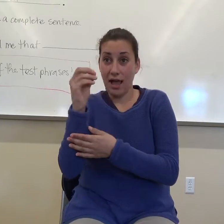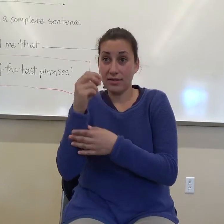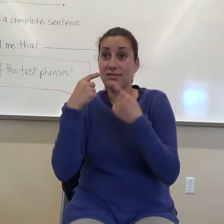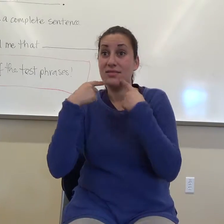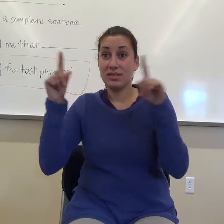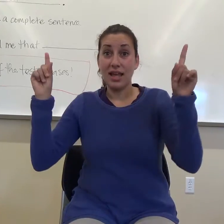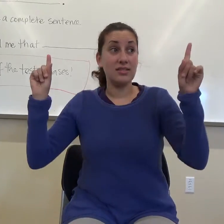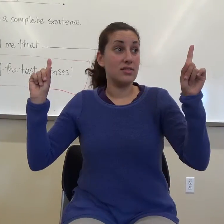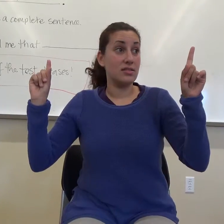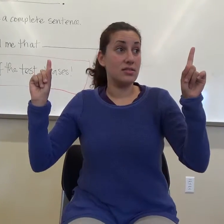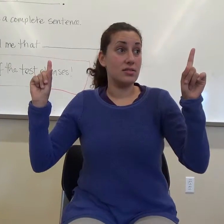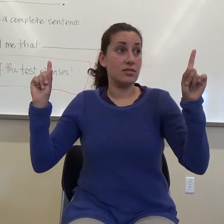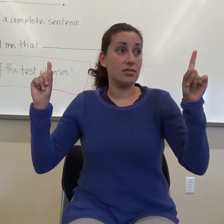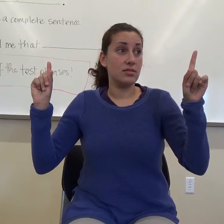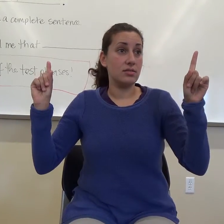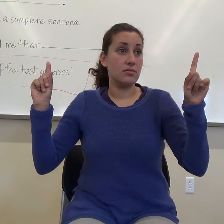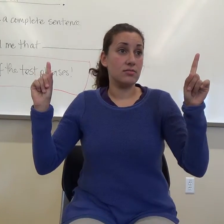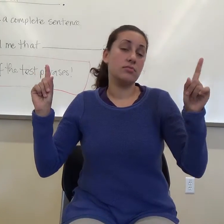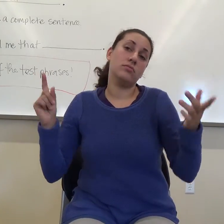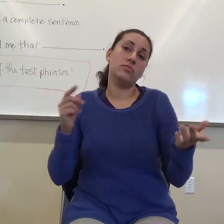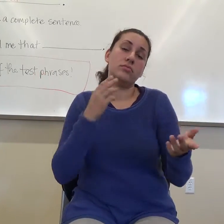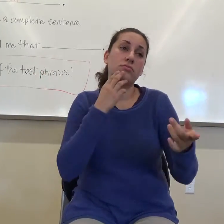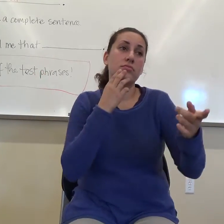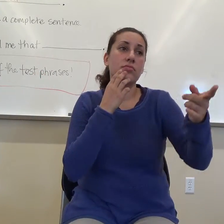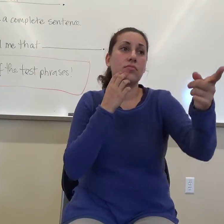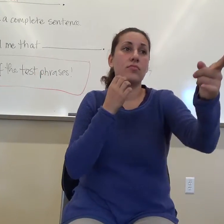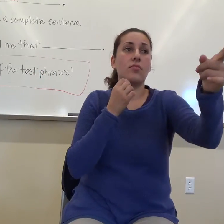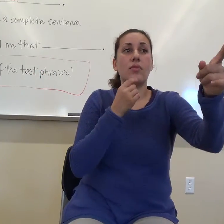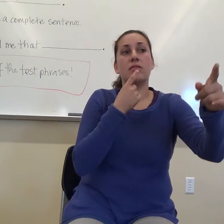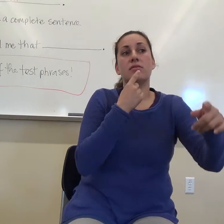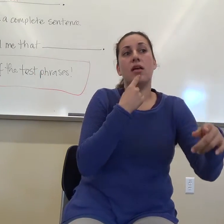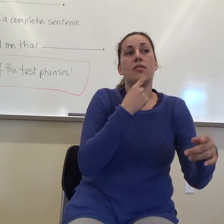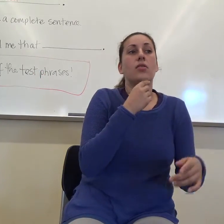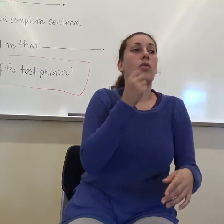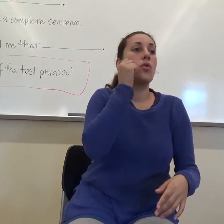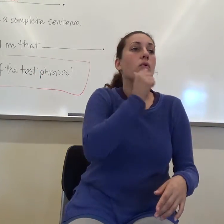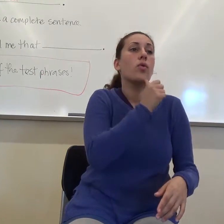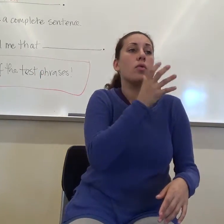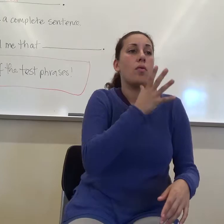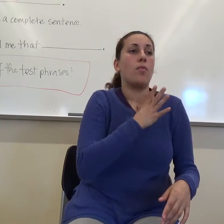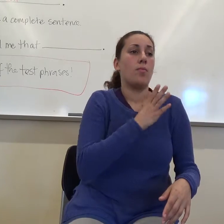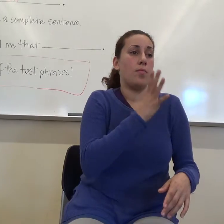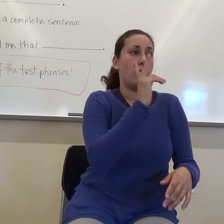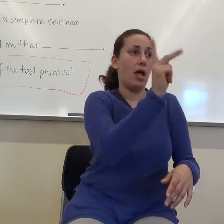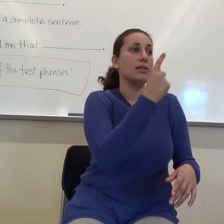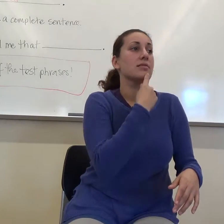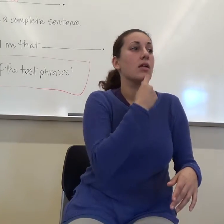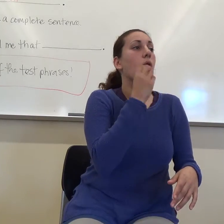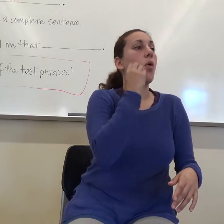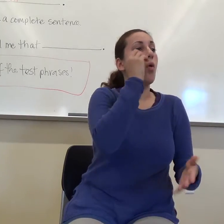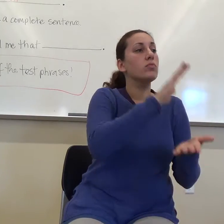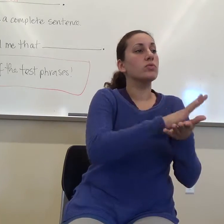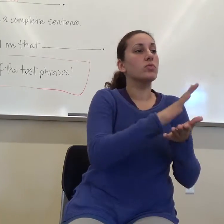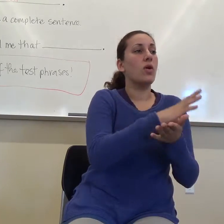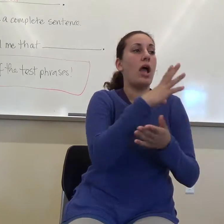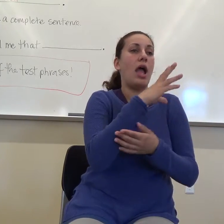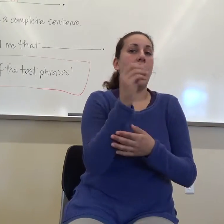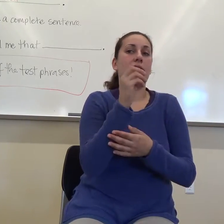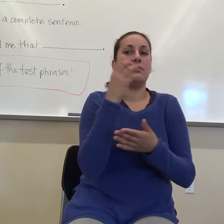put homeschool advantages. Okay, and advantages. Diana, what did you put? You didn't put anything